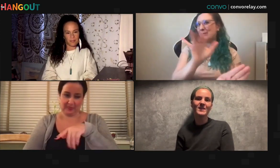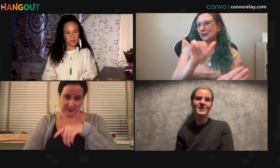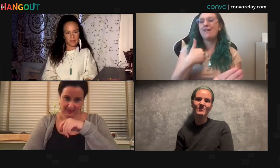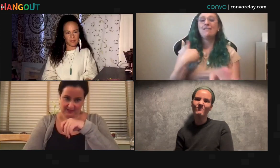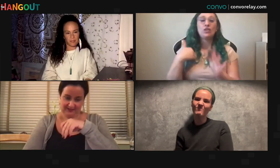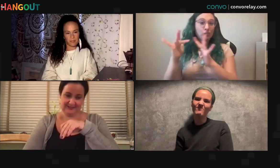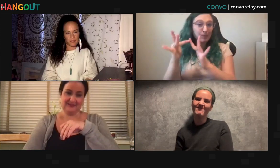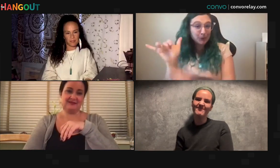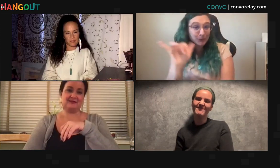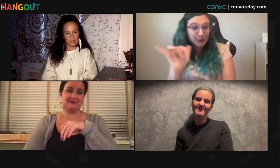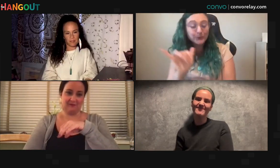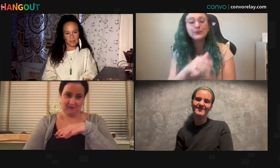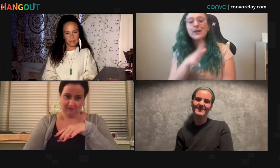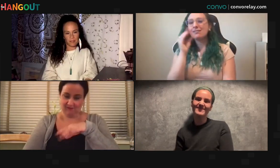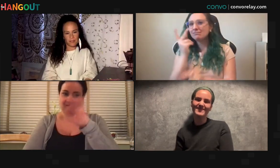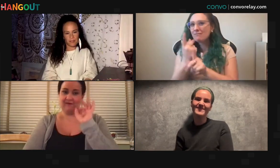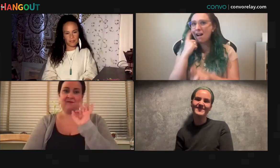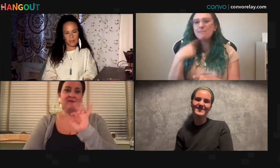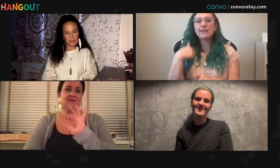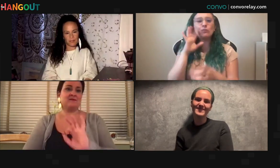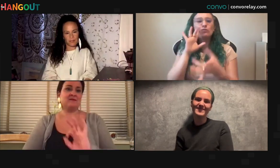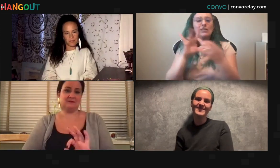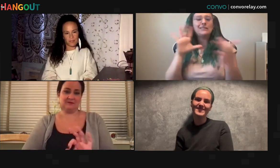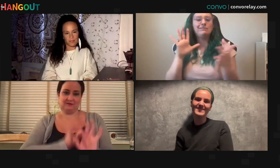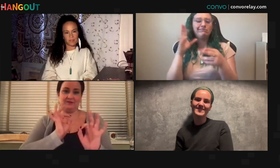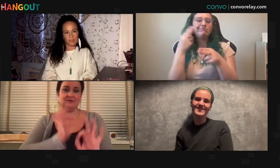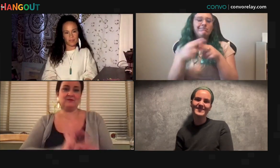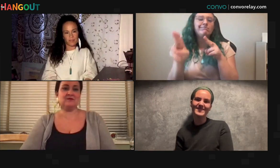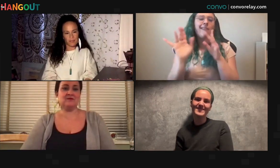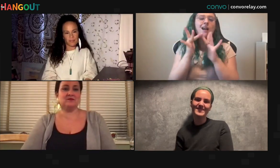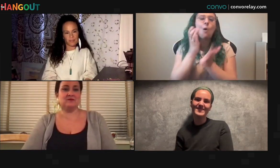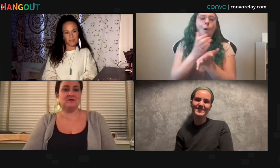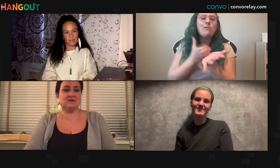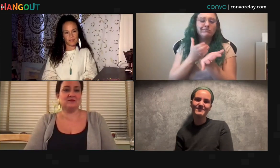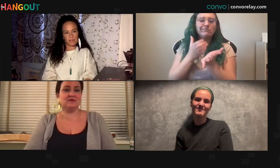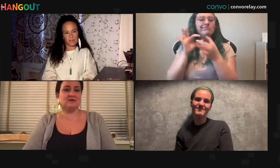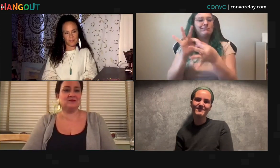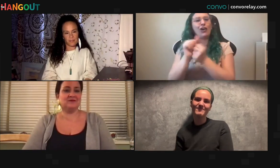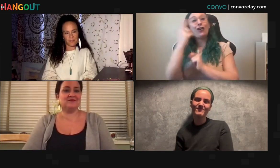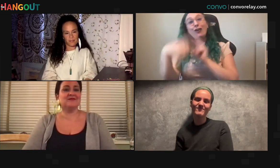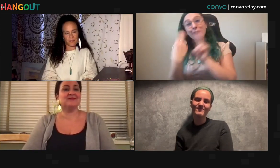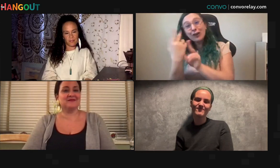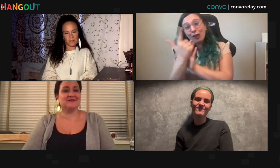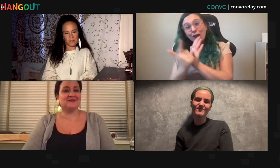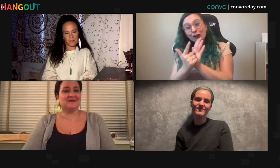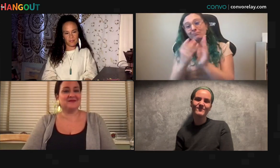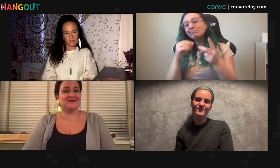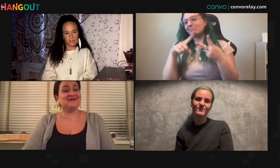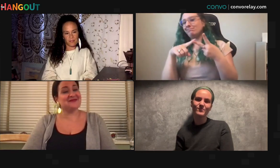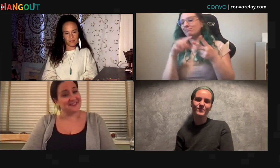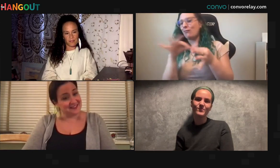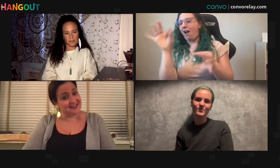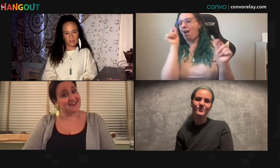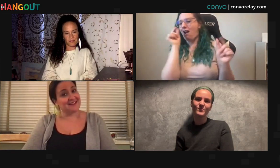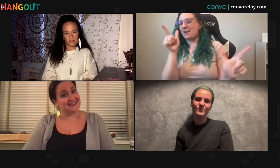use Instagram a lot, but I also use Facebook too. I have a website. Keep an eye out. I'm going to be releasing an online course